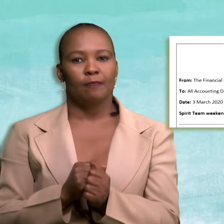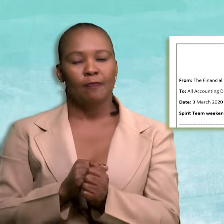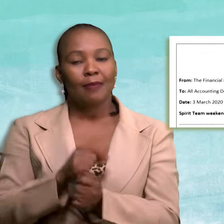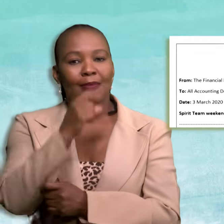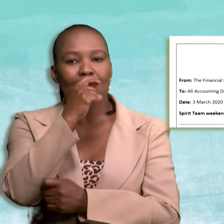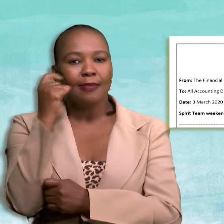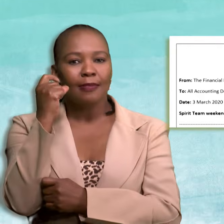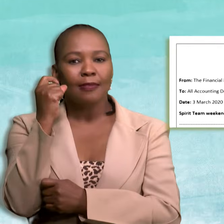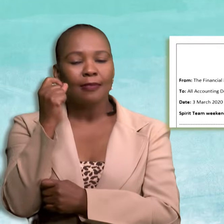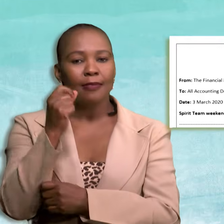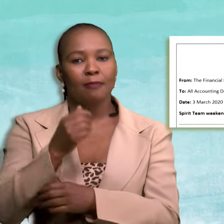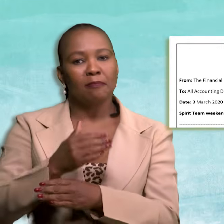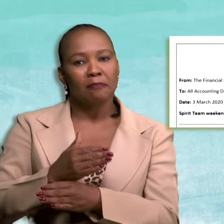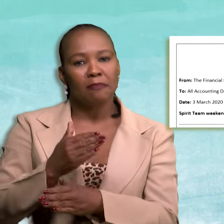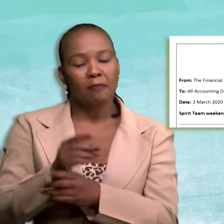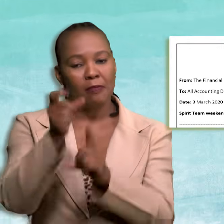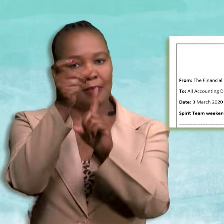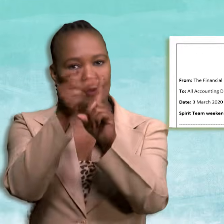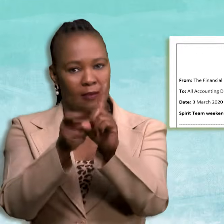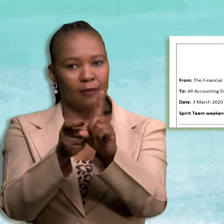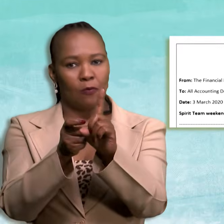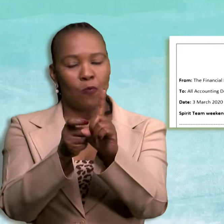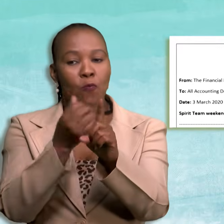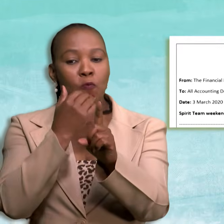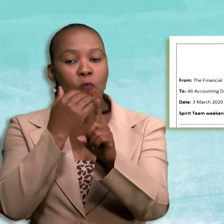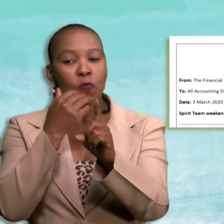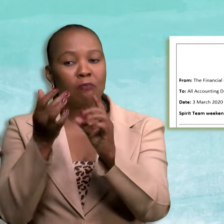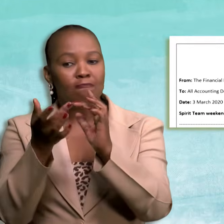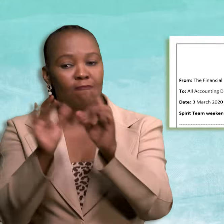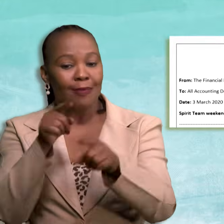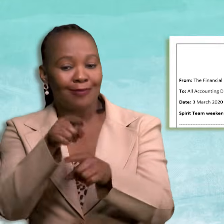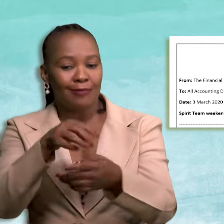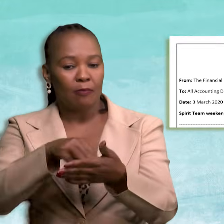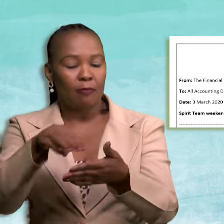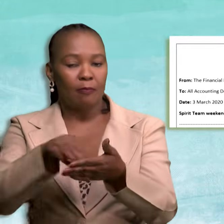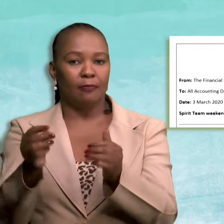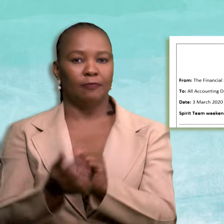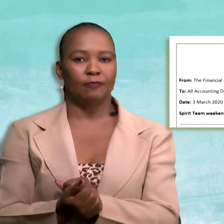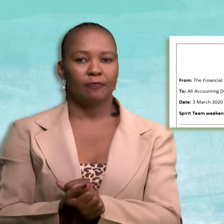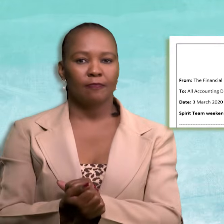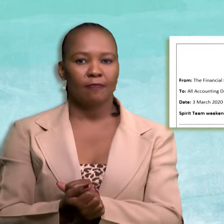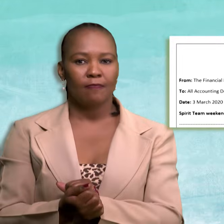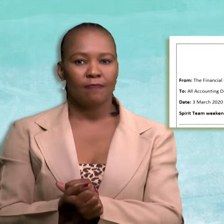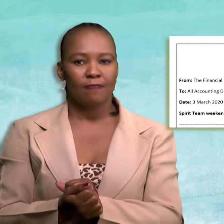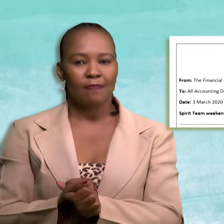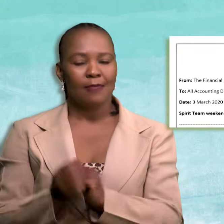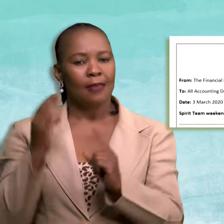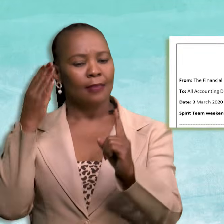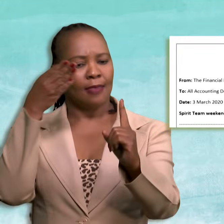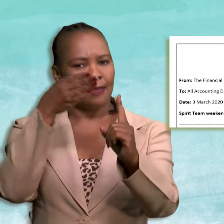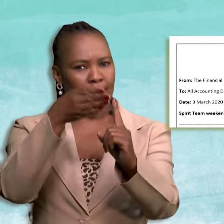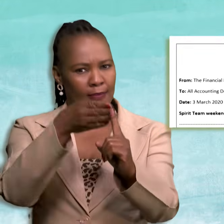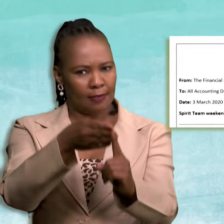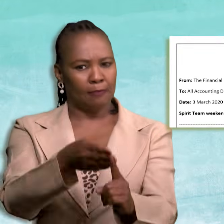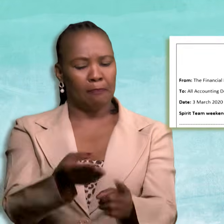the name and position of the person who has sent the memorandum, the intended recipients